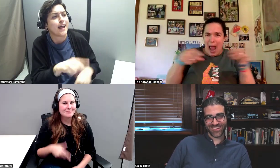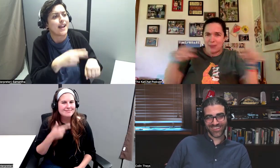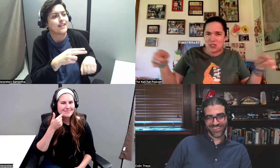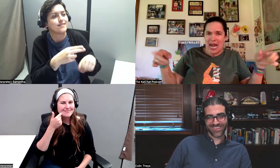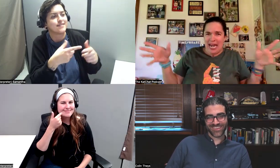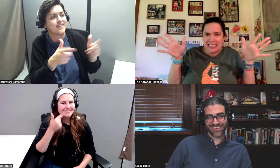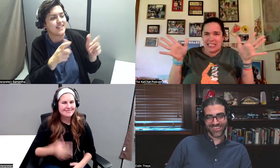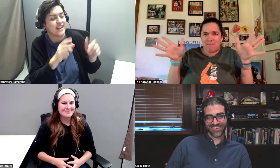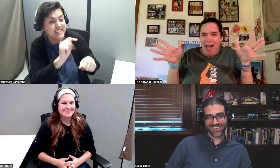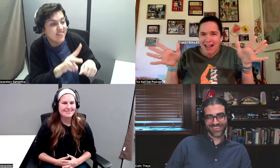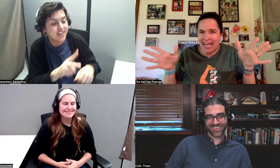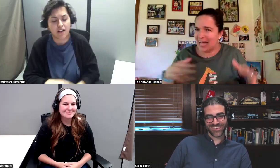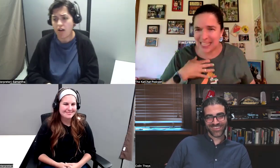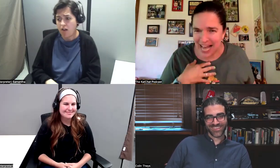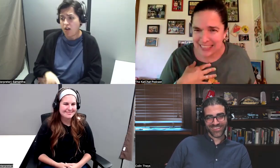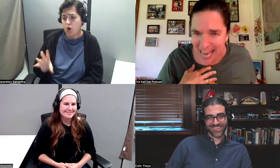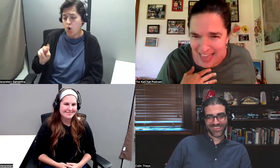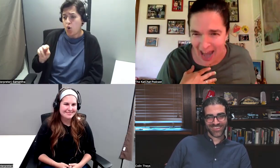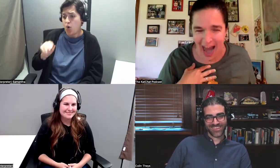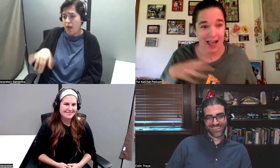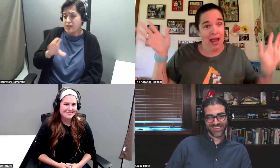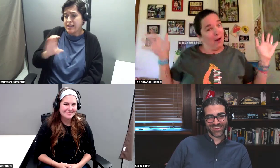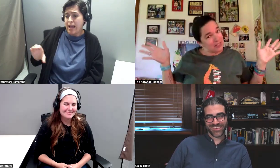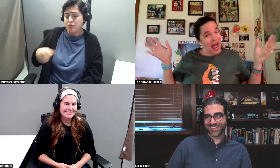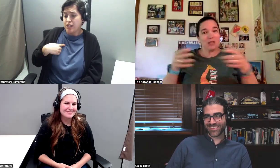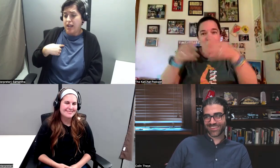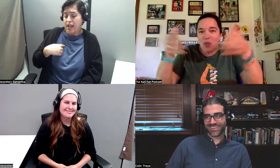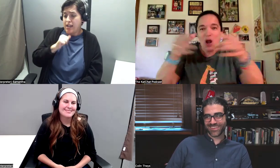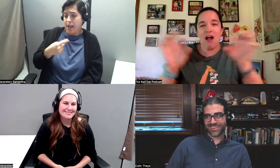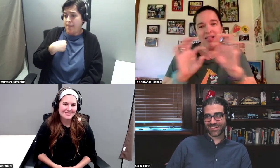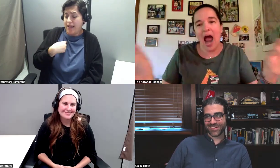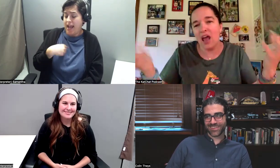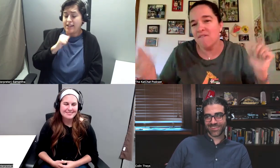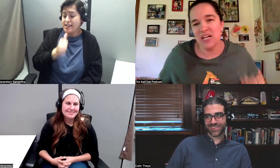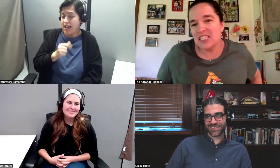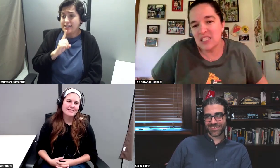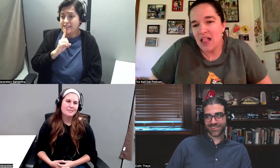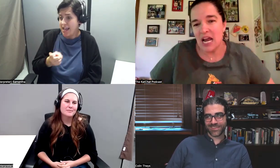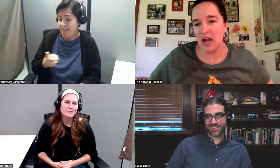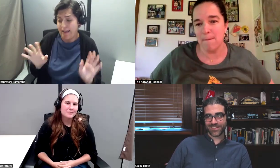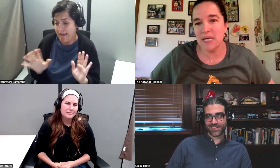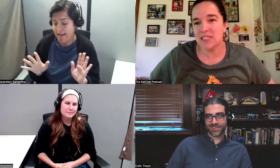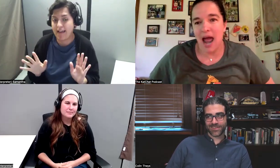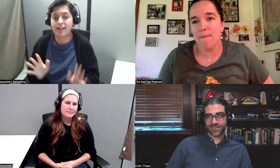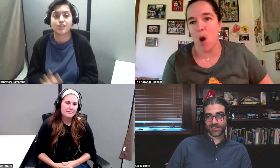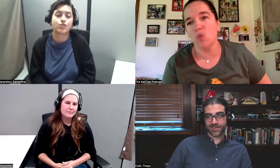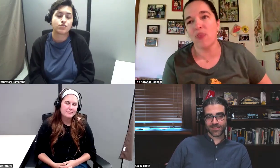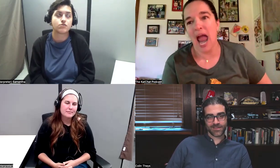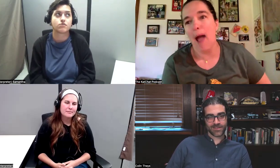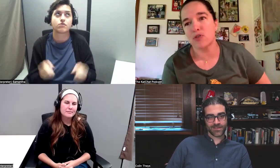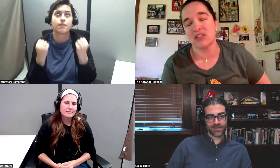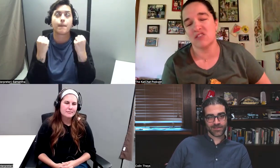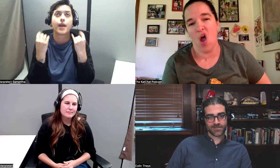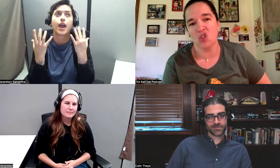the caption, it's the spelling. I did not say that. It was like, so there were a lot of silly mistypos